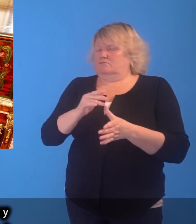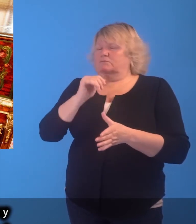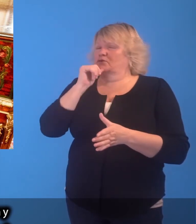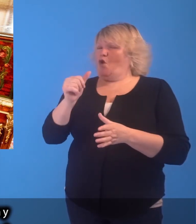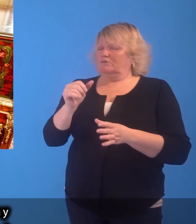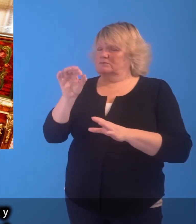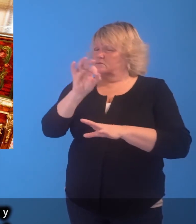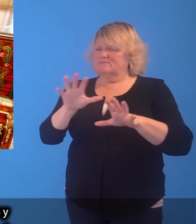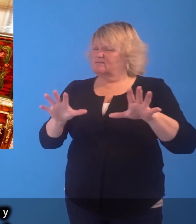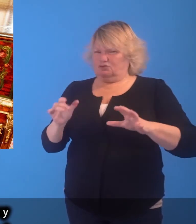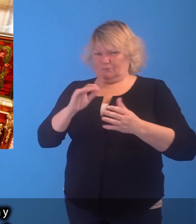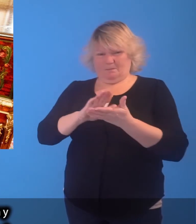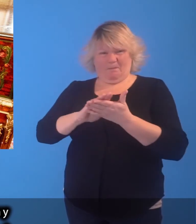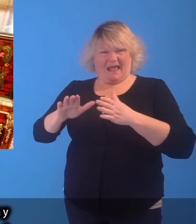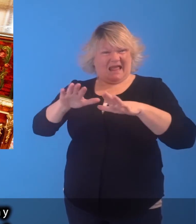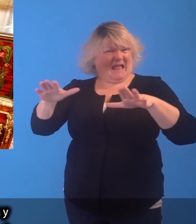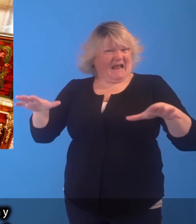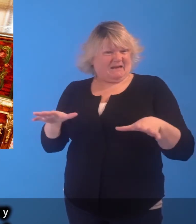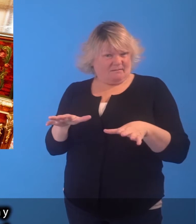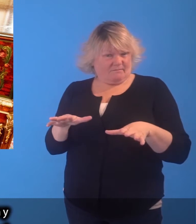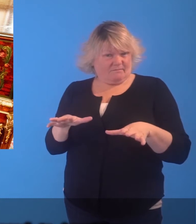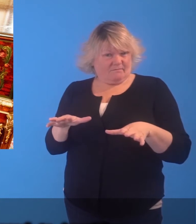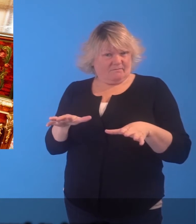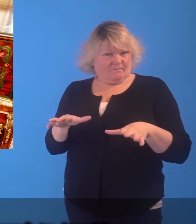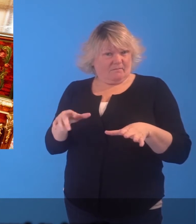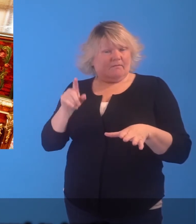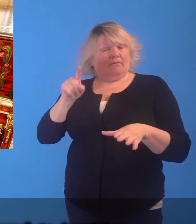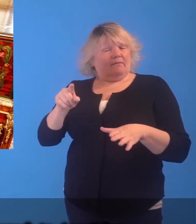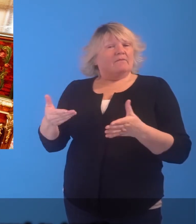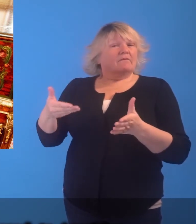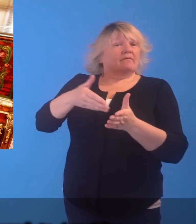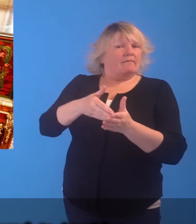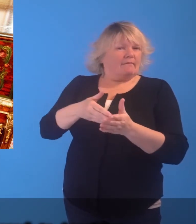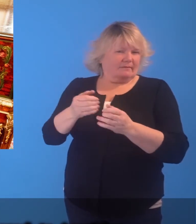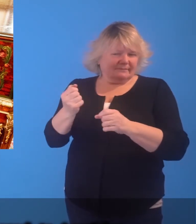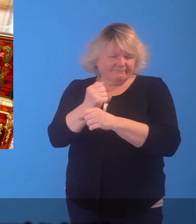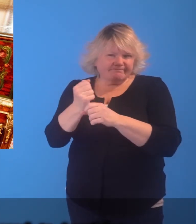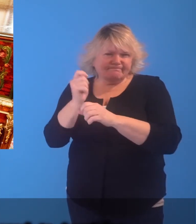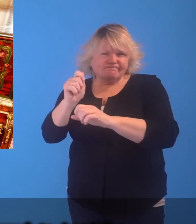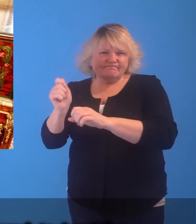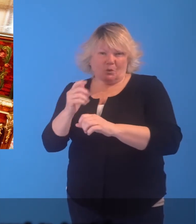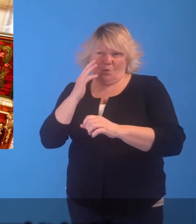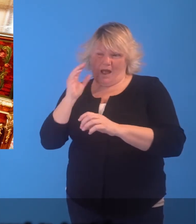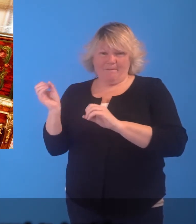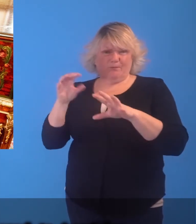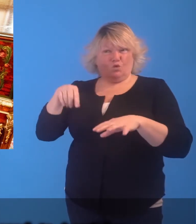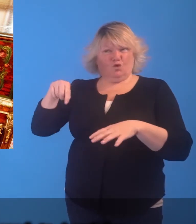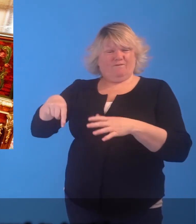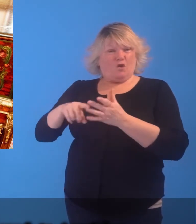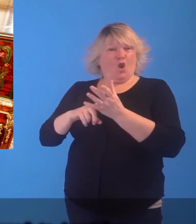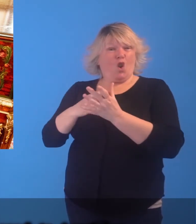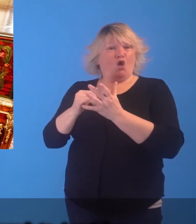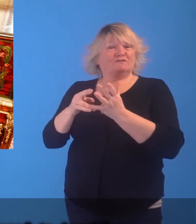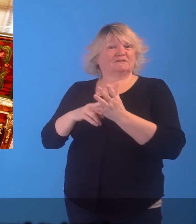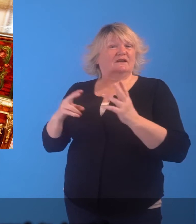The collection was sold after Allen's death and is now at the Natural History Museum in